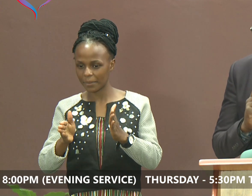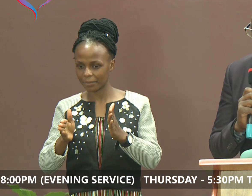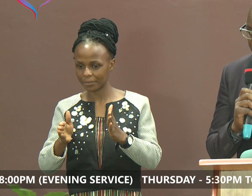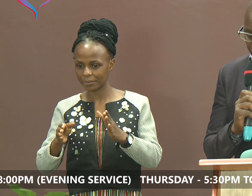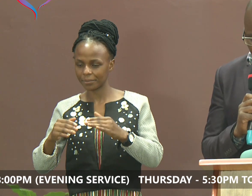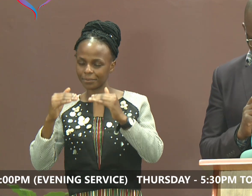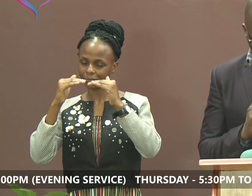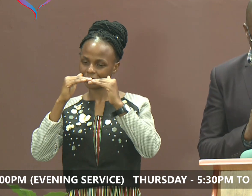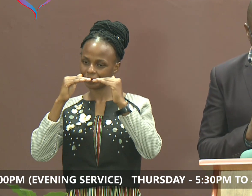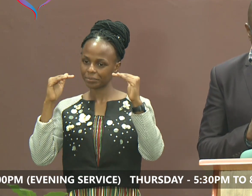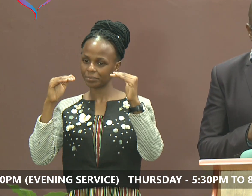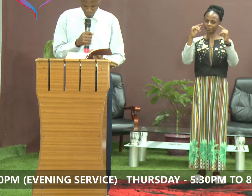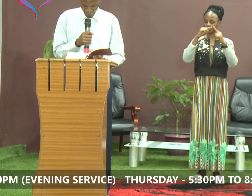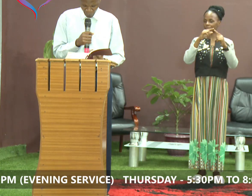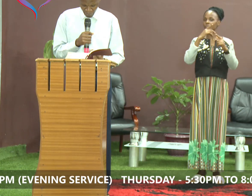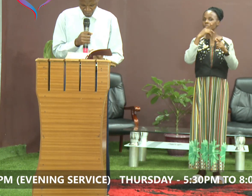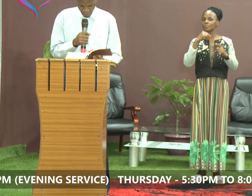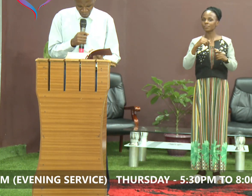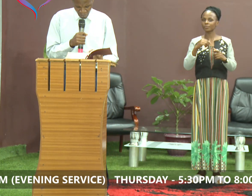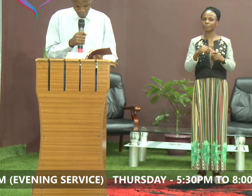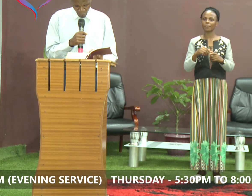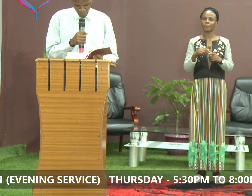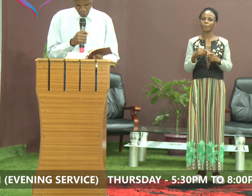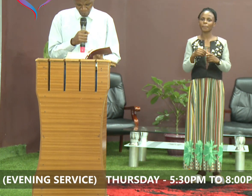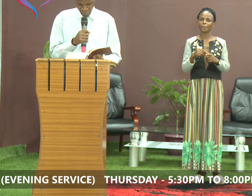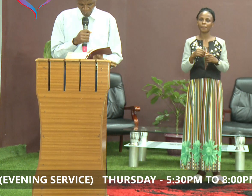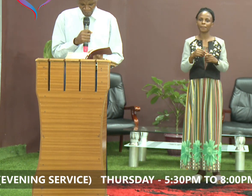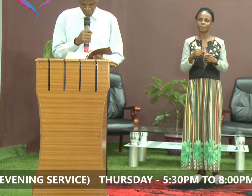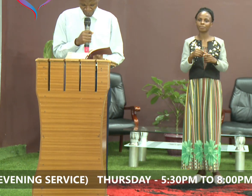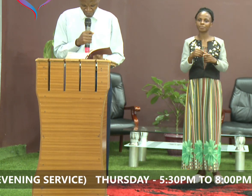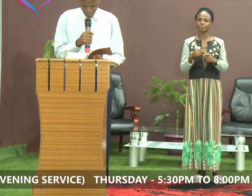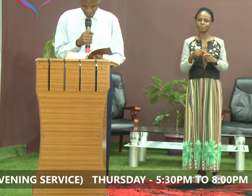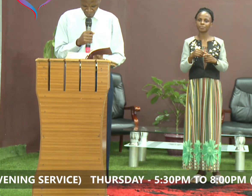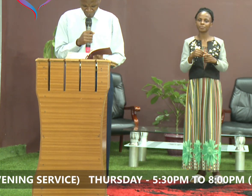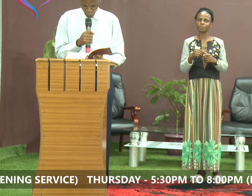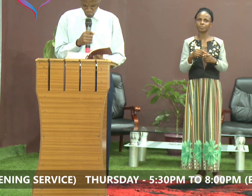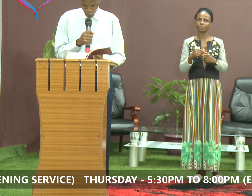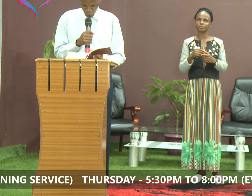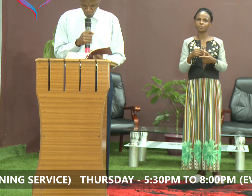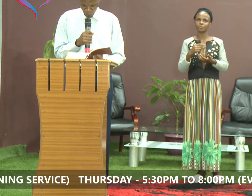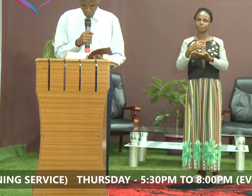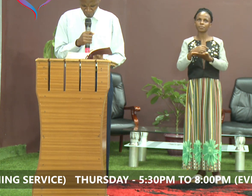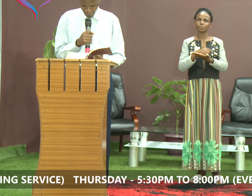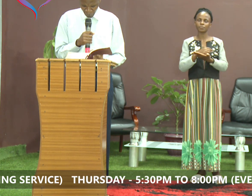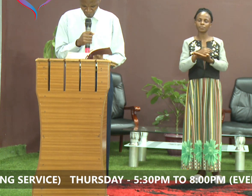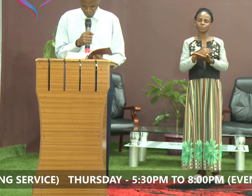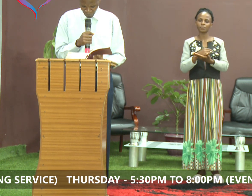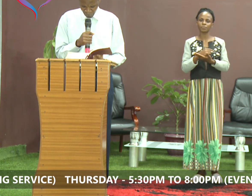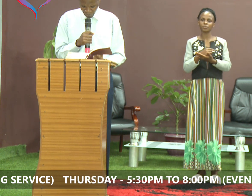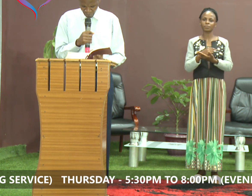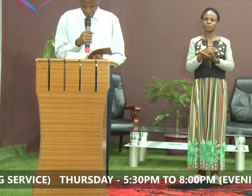2:18 Genesis. Luberyeberye 2:18. Awo Mukama Katonda n'ayogera nti, si kirungi omuntu okubeera nga